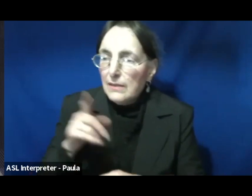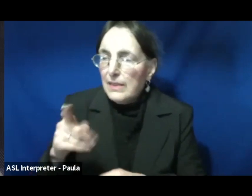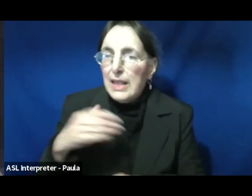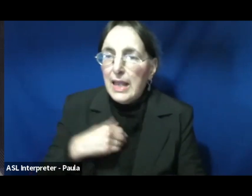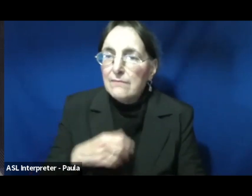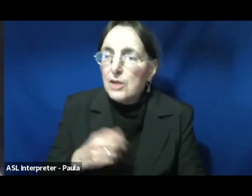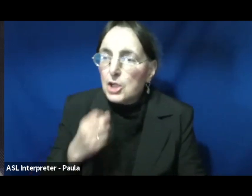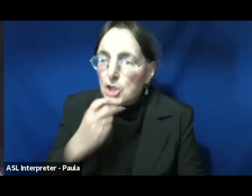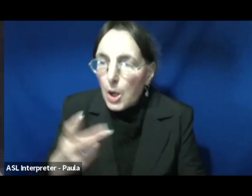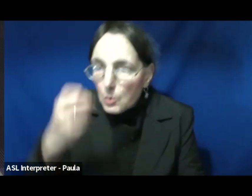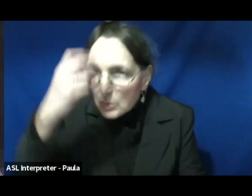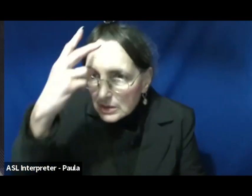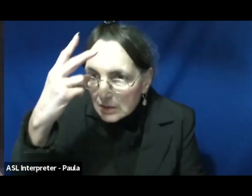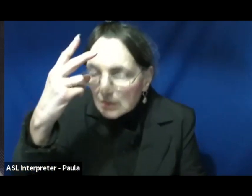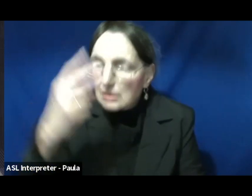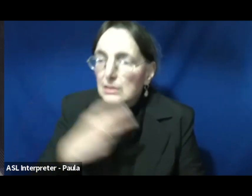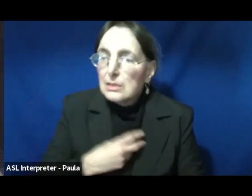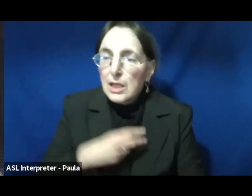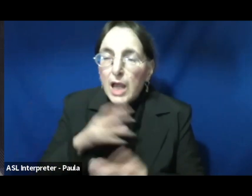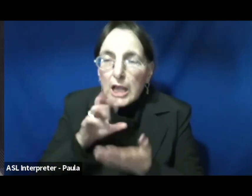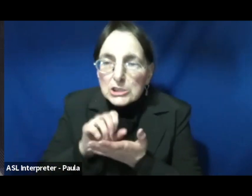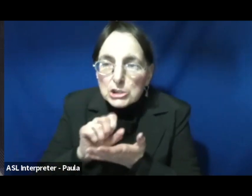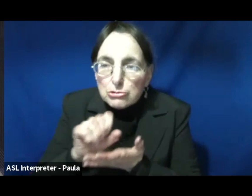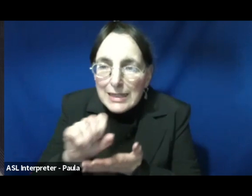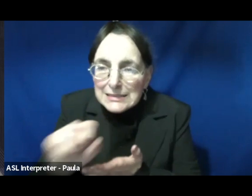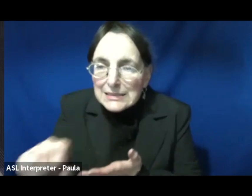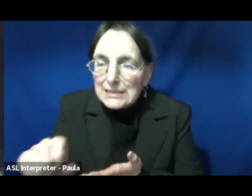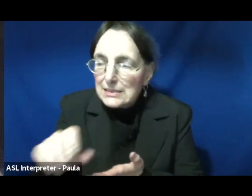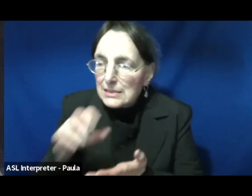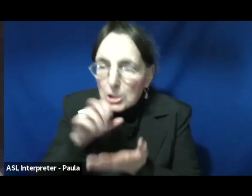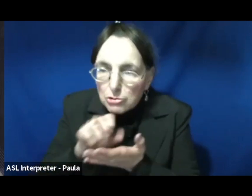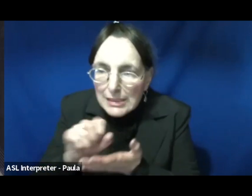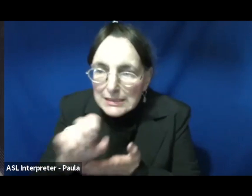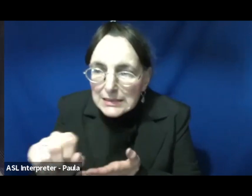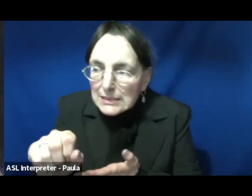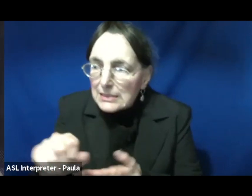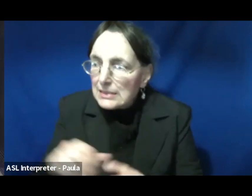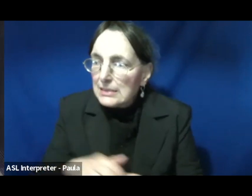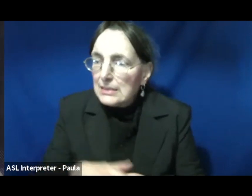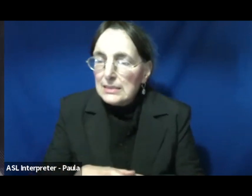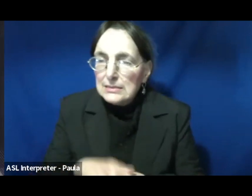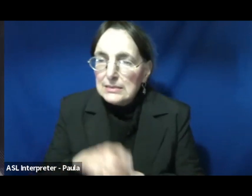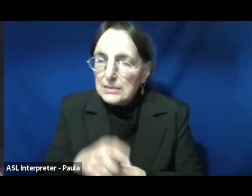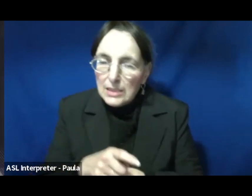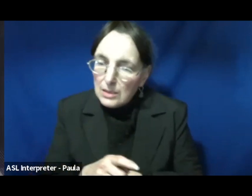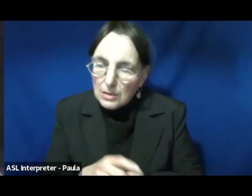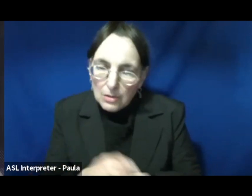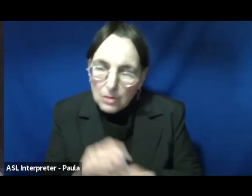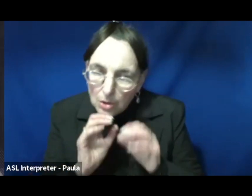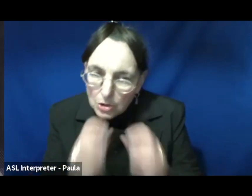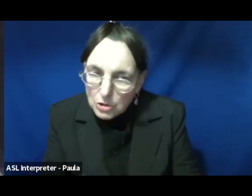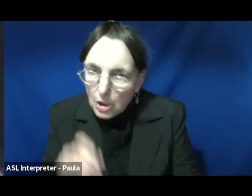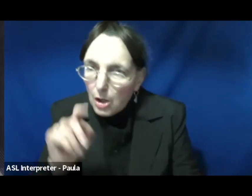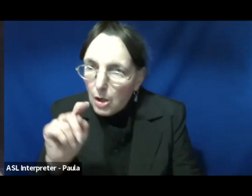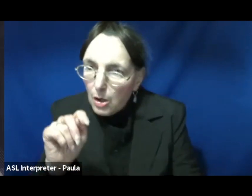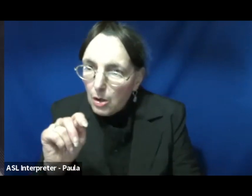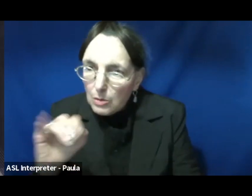there grazing. Oh yeah, this is the new, minimum no-till. We got this goat eating all